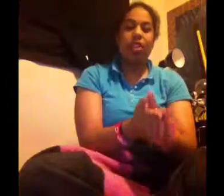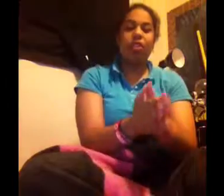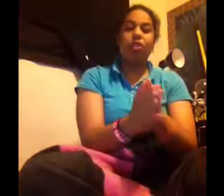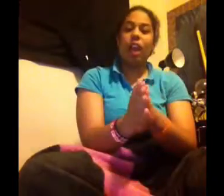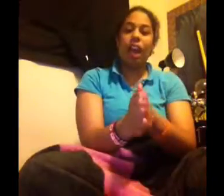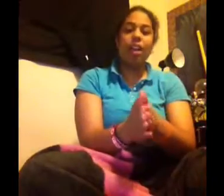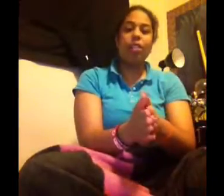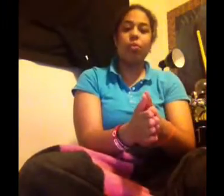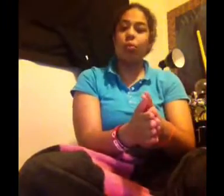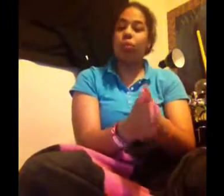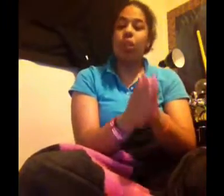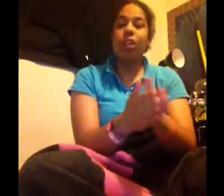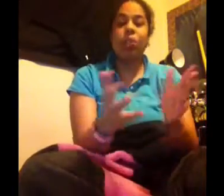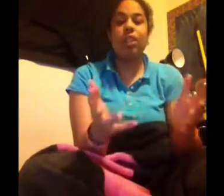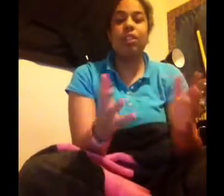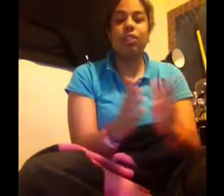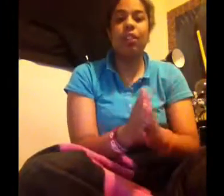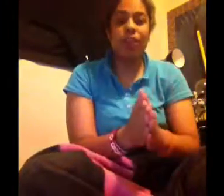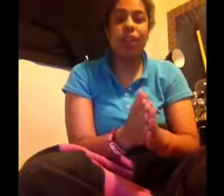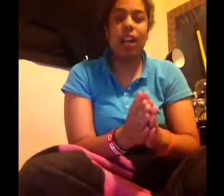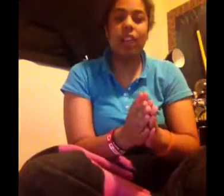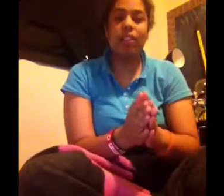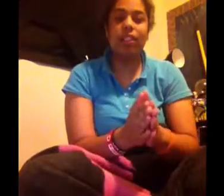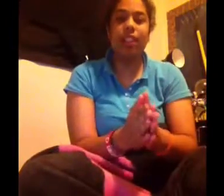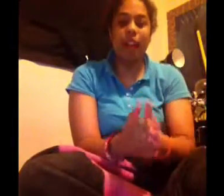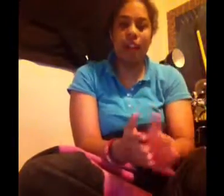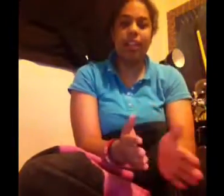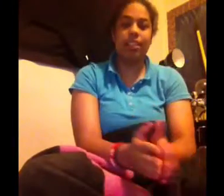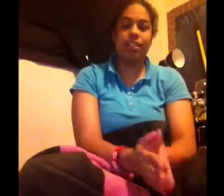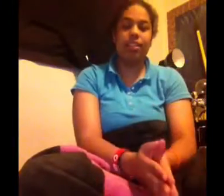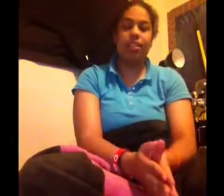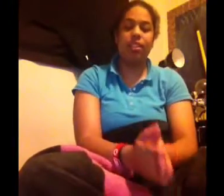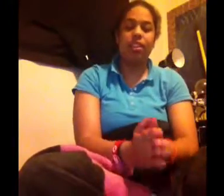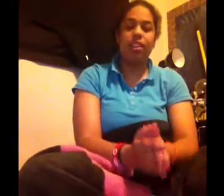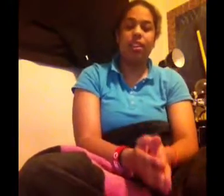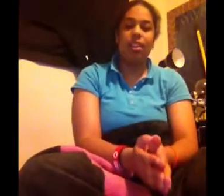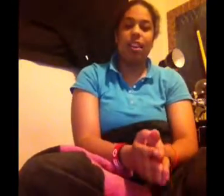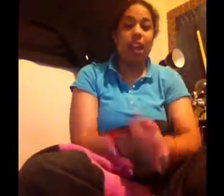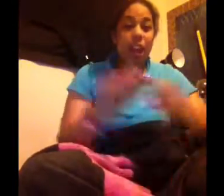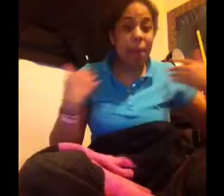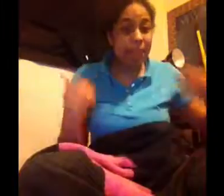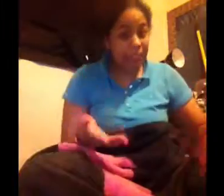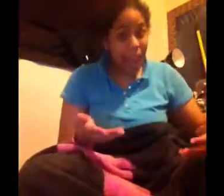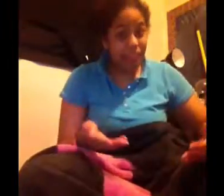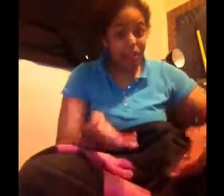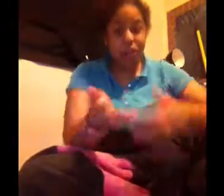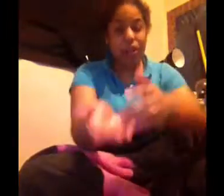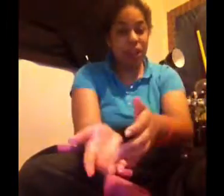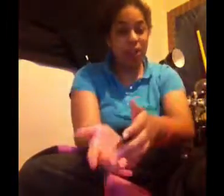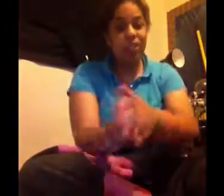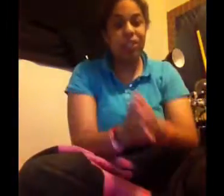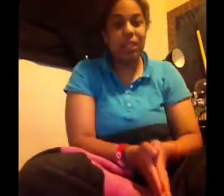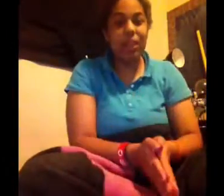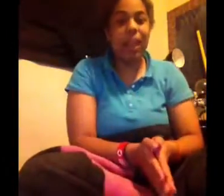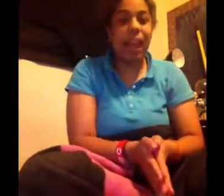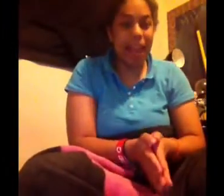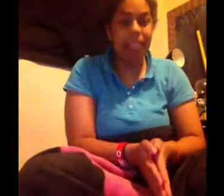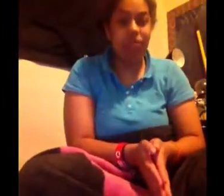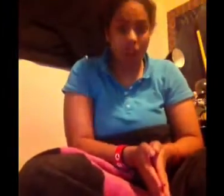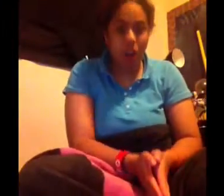So, you guys will be the ones who are nerd. How is the sign? Here on the daft, you are not too steep in the asphalt,